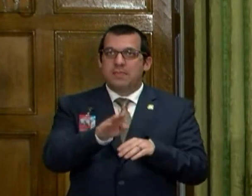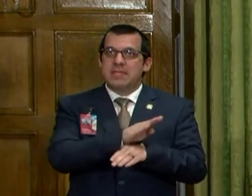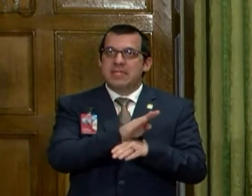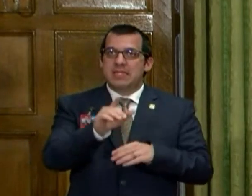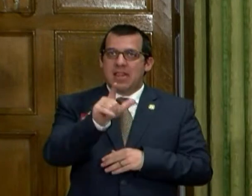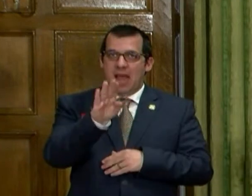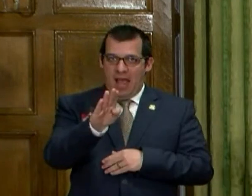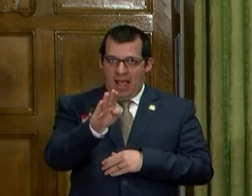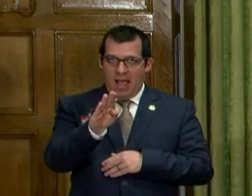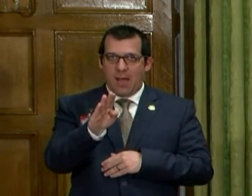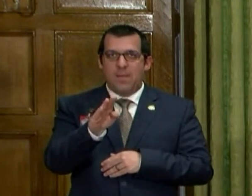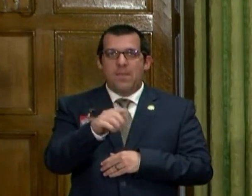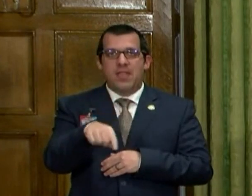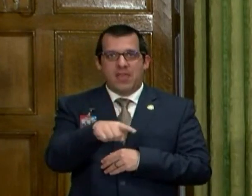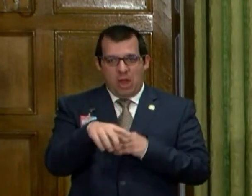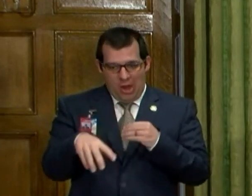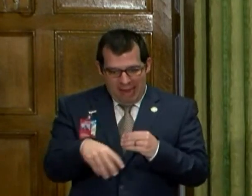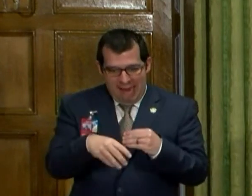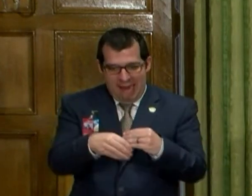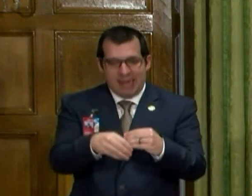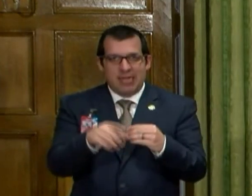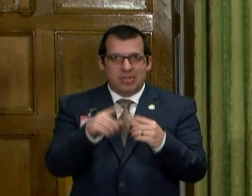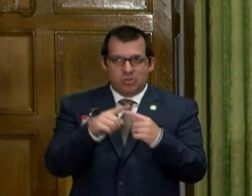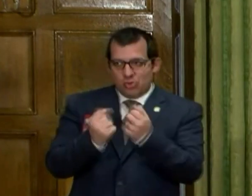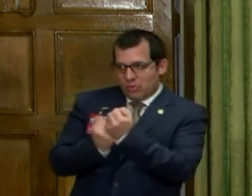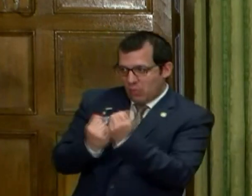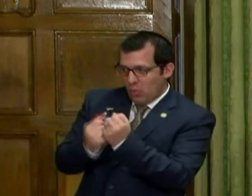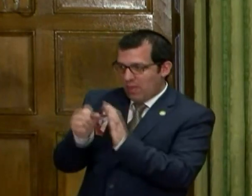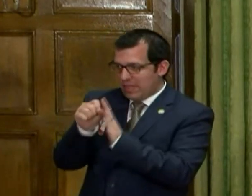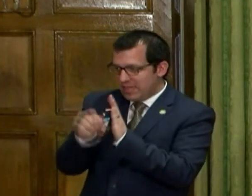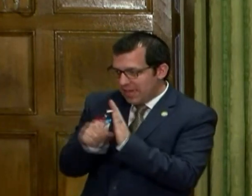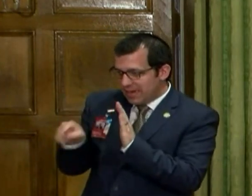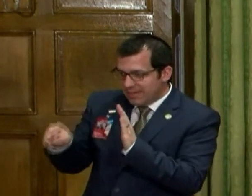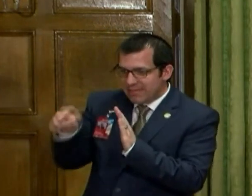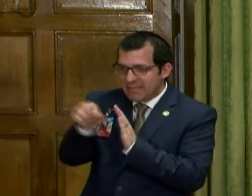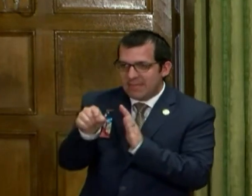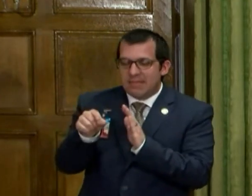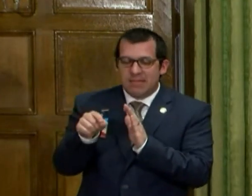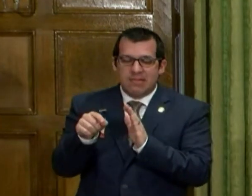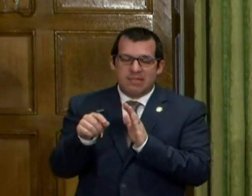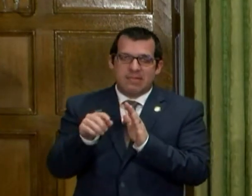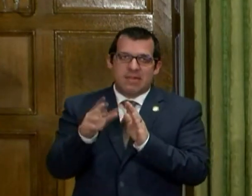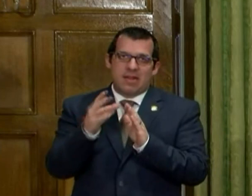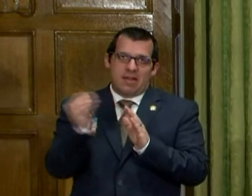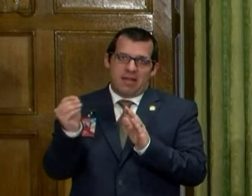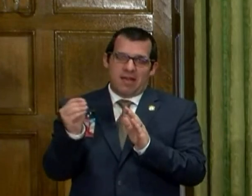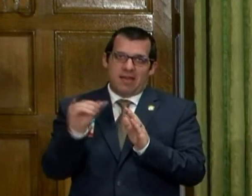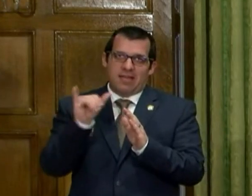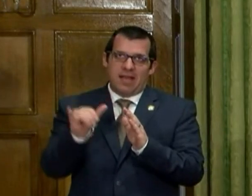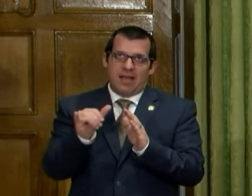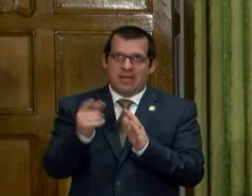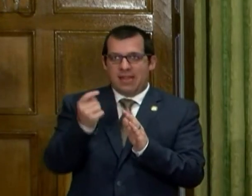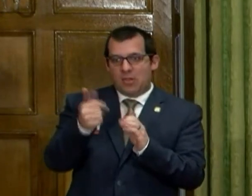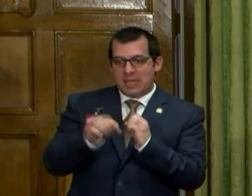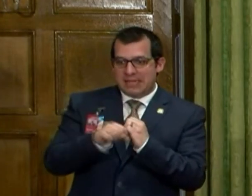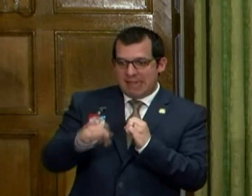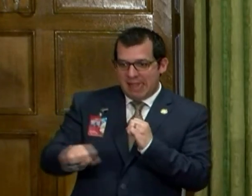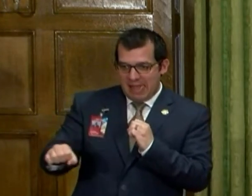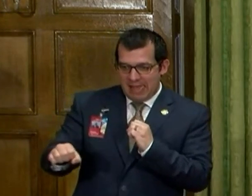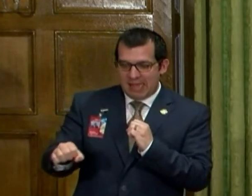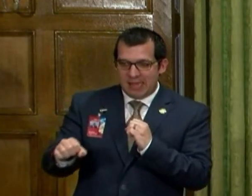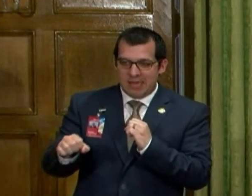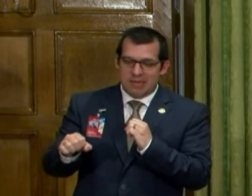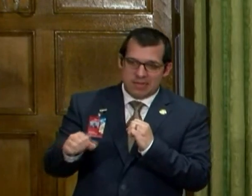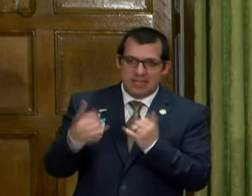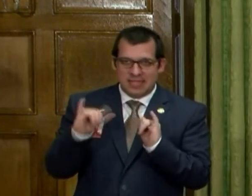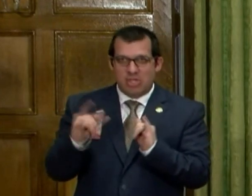labs and how they're adding to the mix of the states. And clearly, even though it's a little bit delayed,